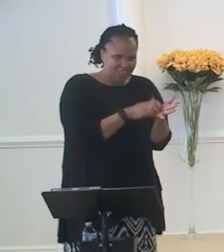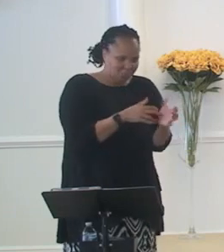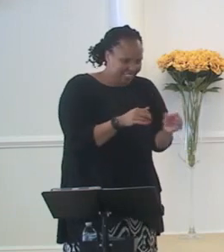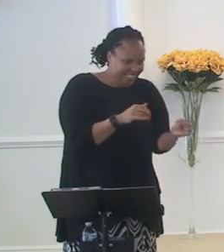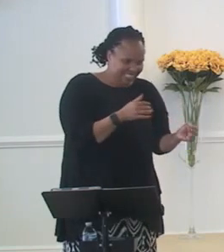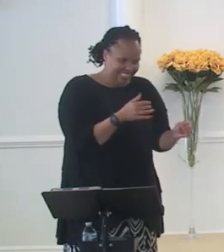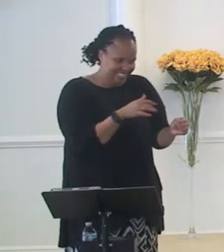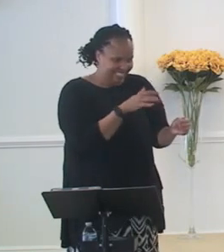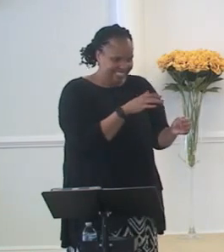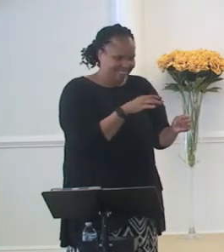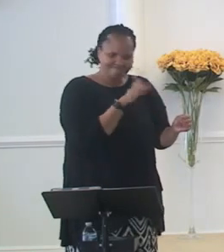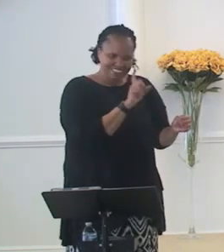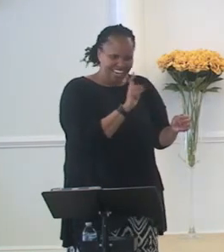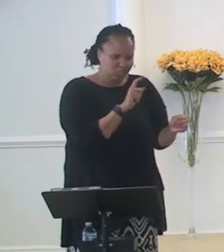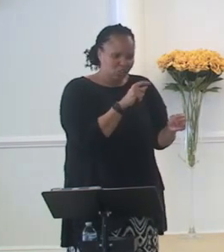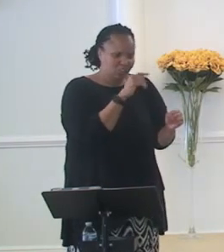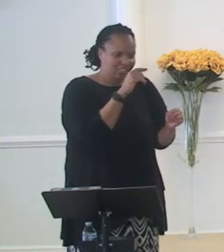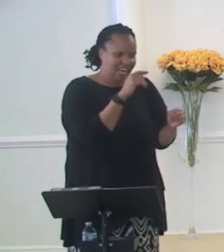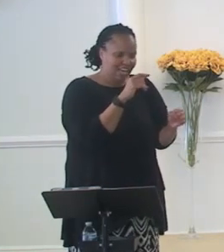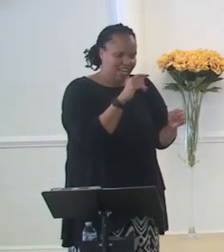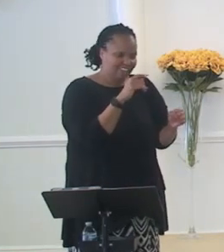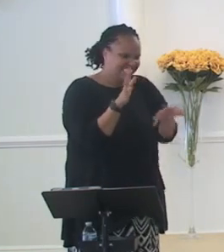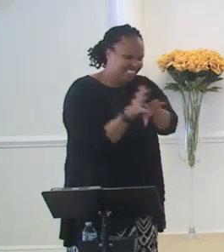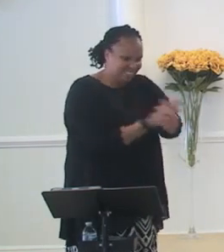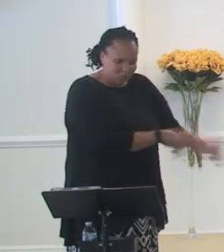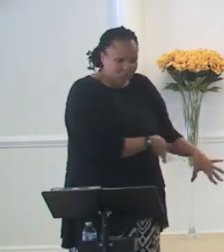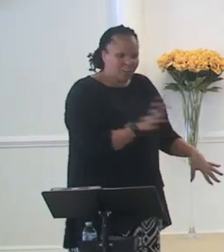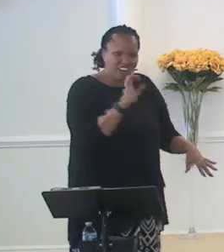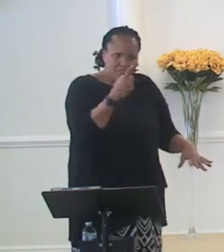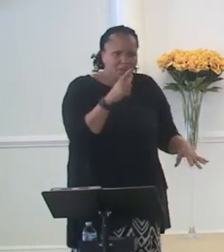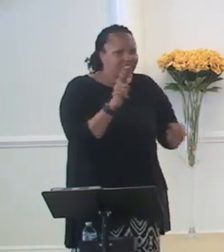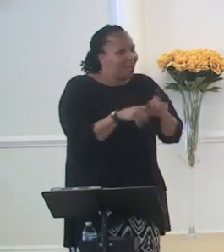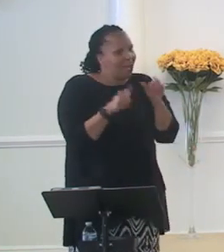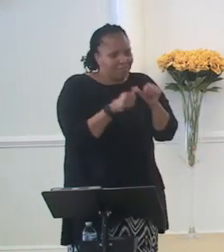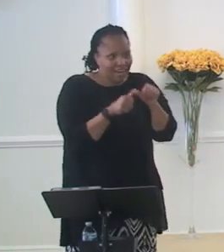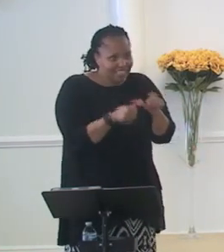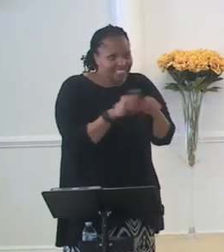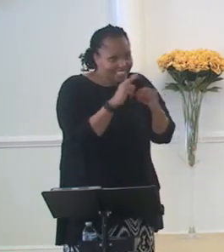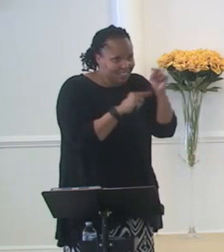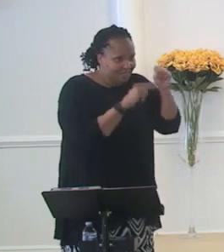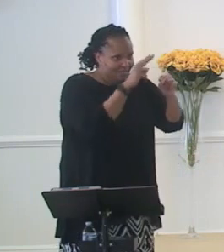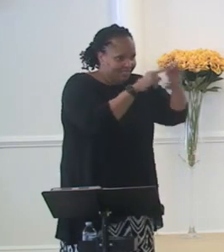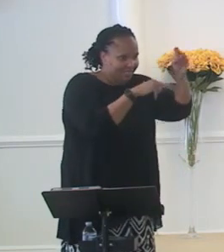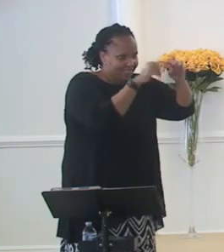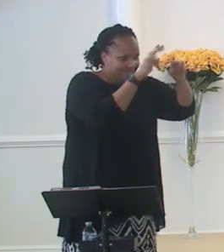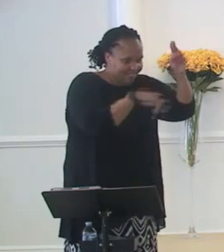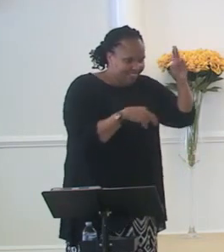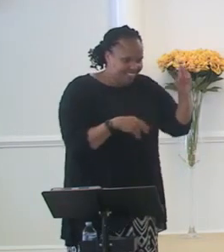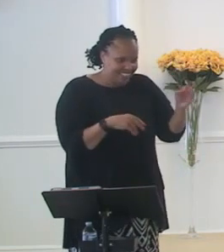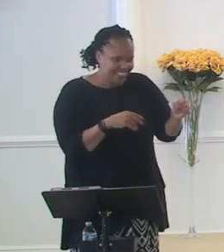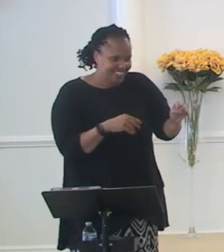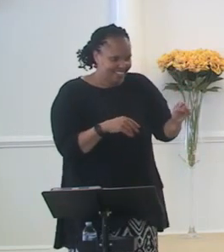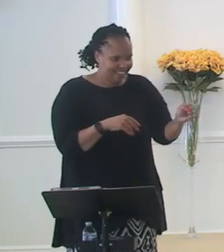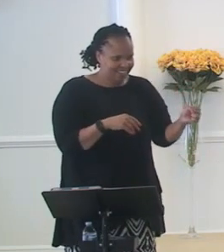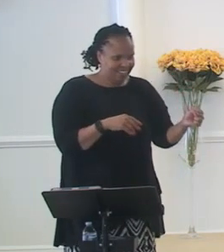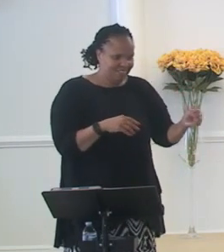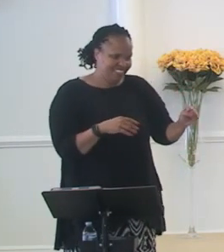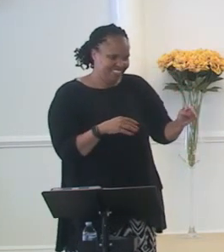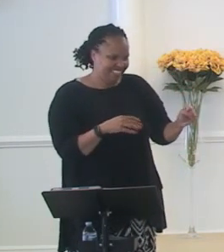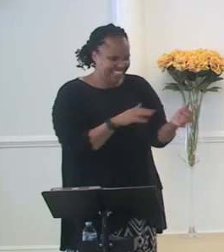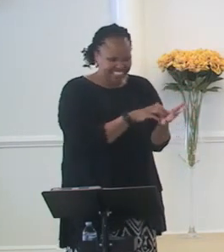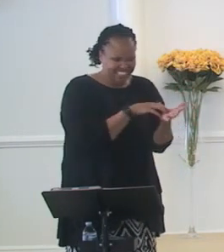I should have brought down. I continue to work on it when it should have been brought down.